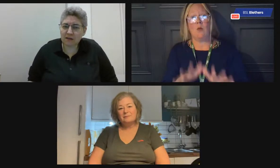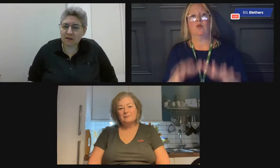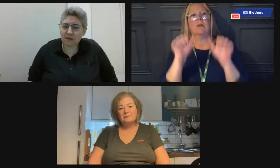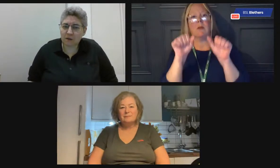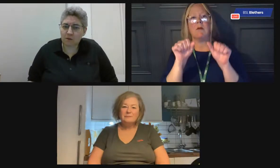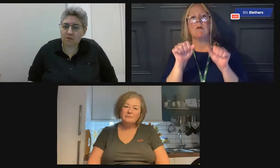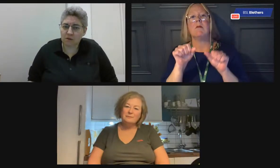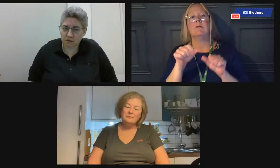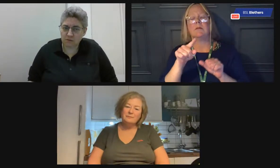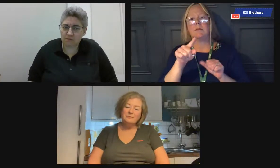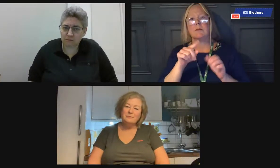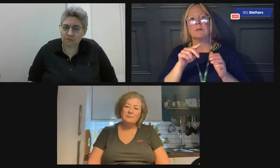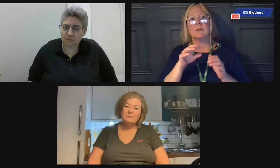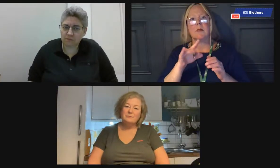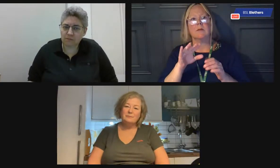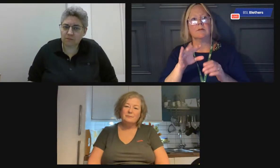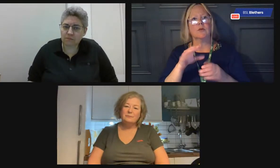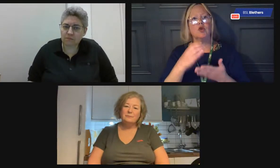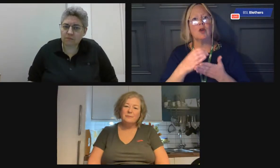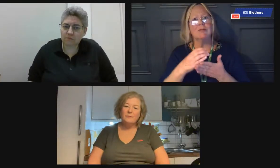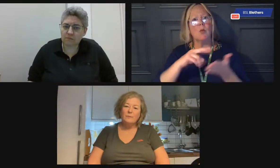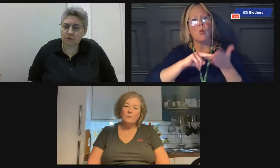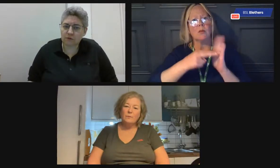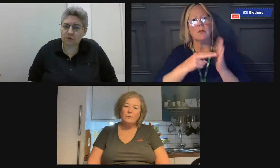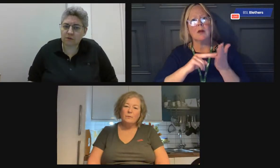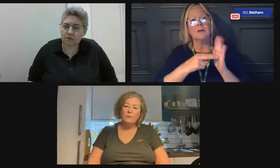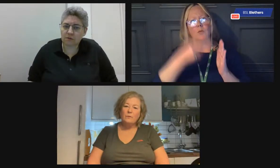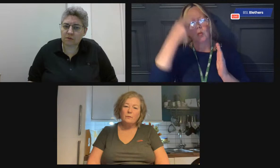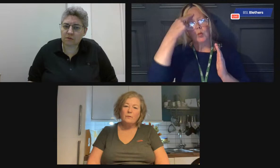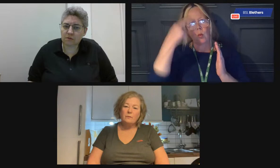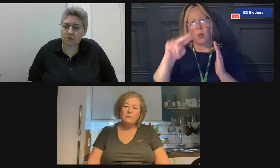emerged from? Okay, so that started